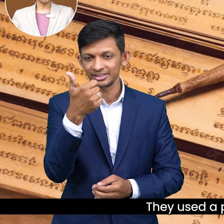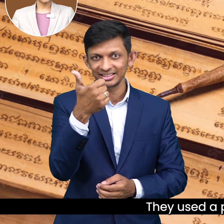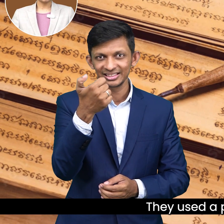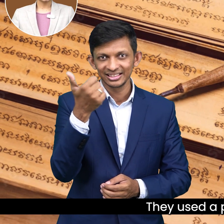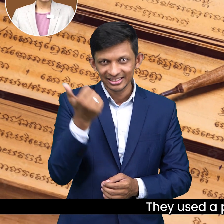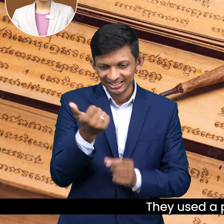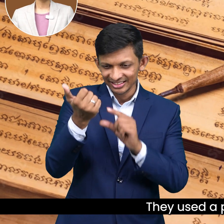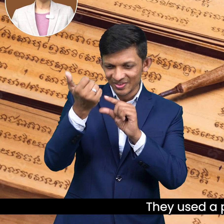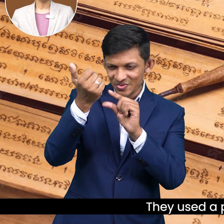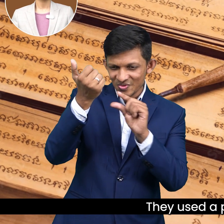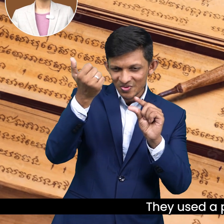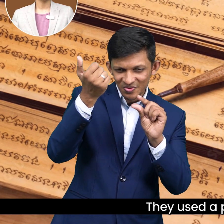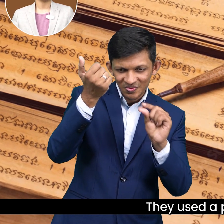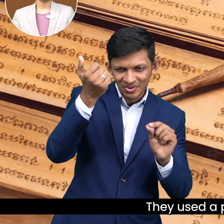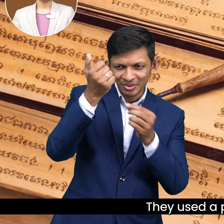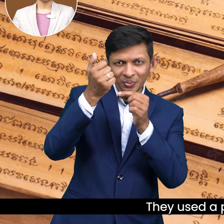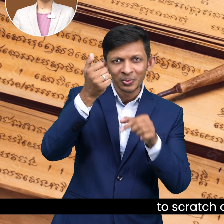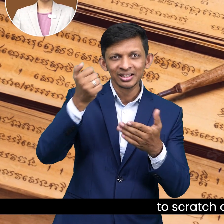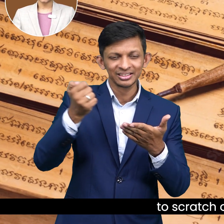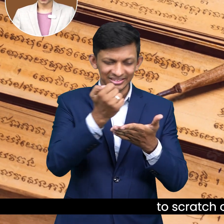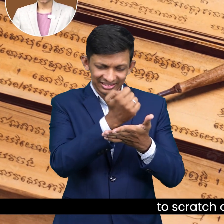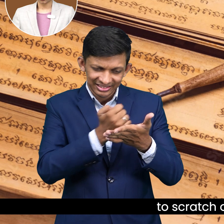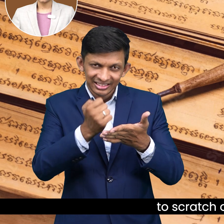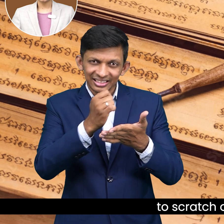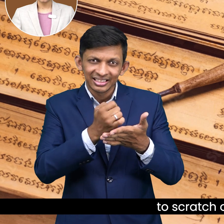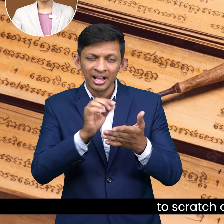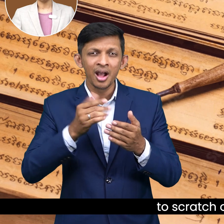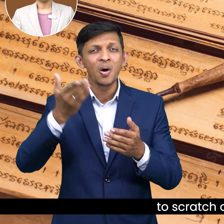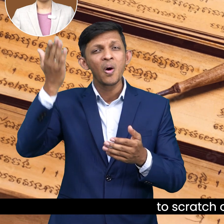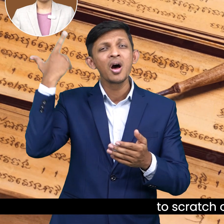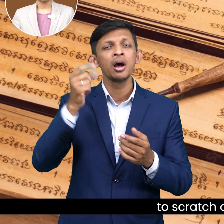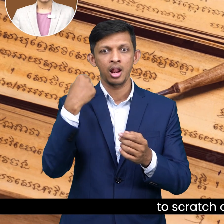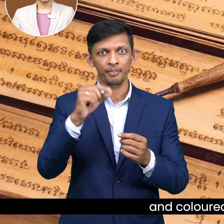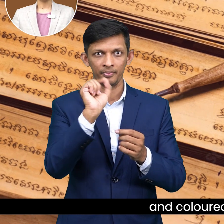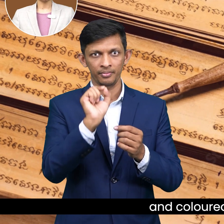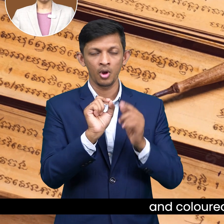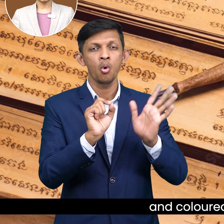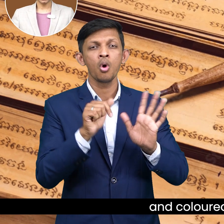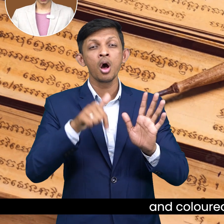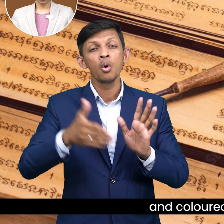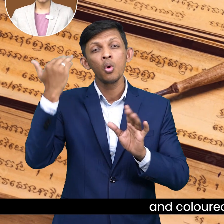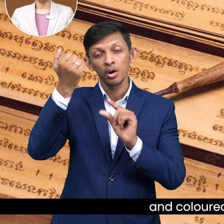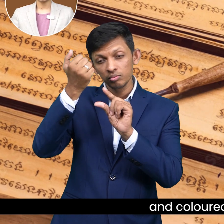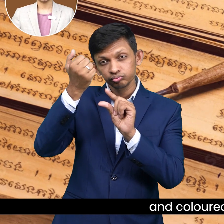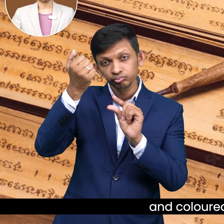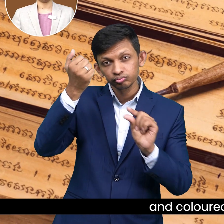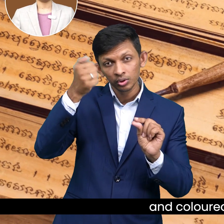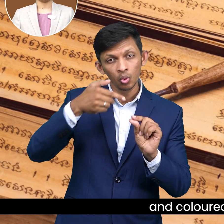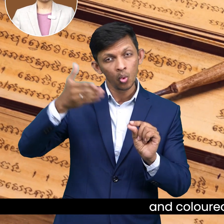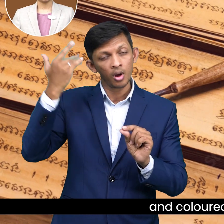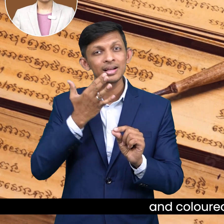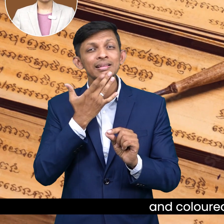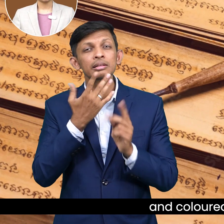They used a pin-like tool, pen, to scratch on the dried leaf and colored it with black